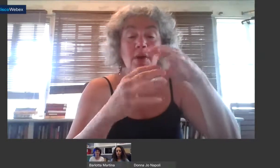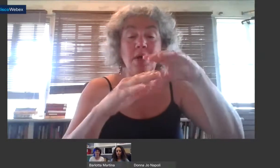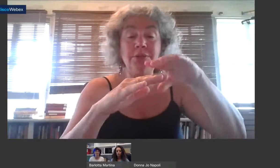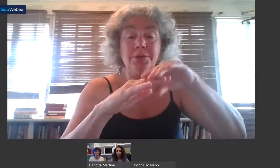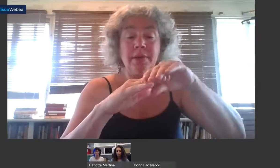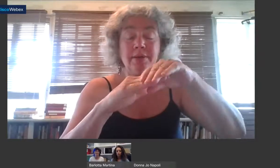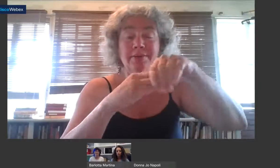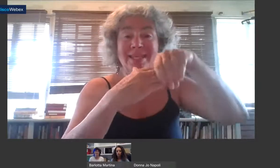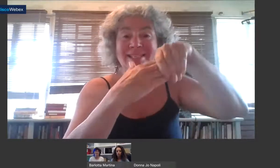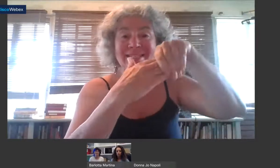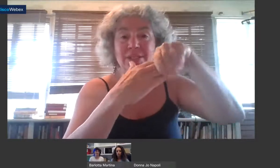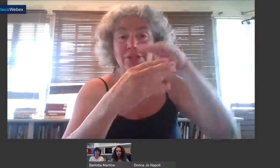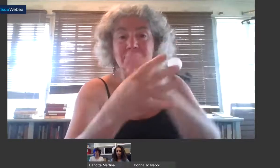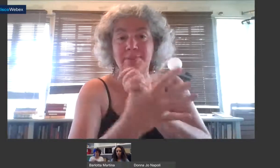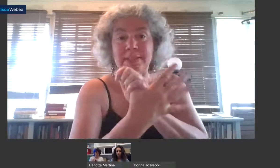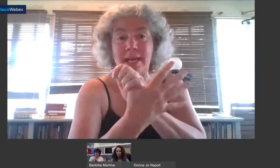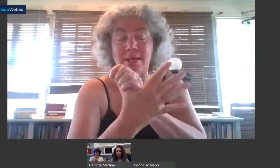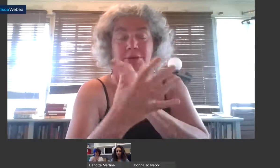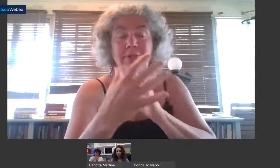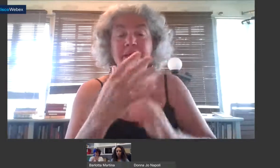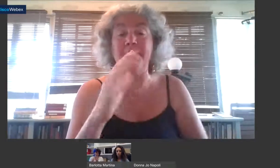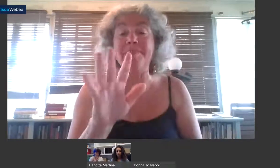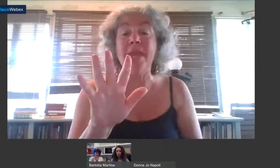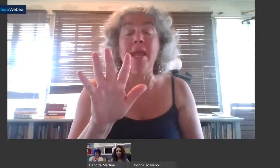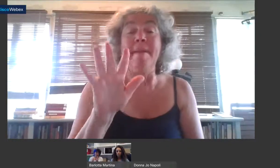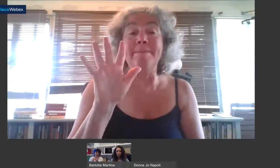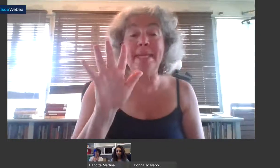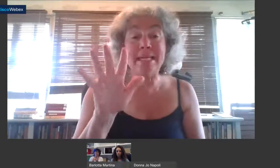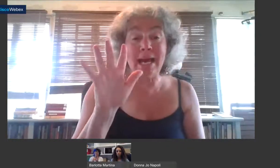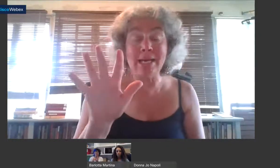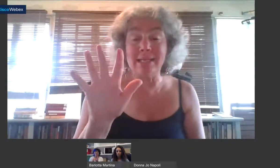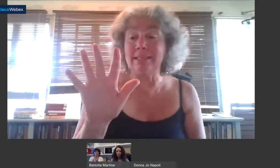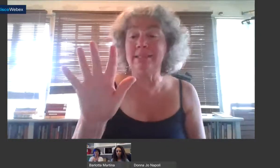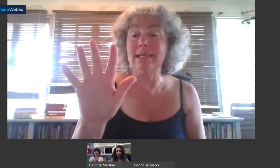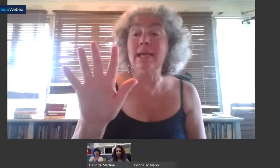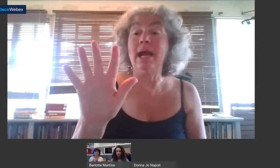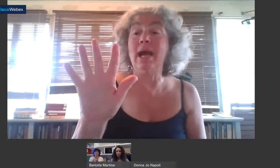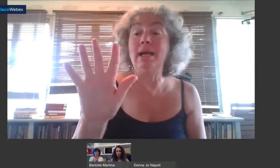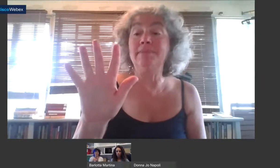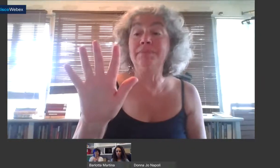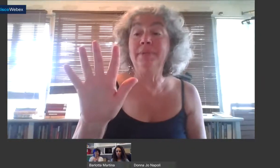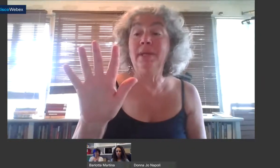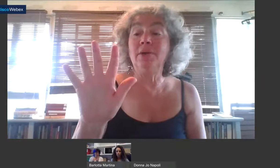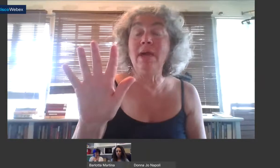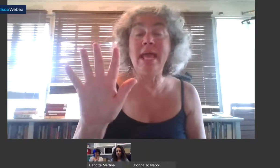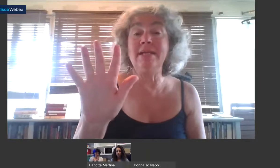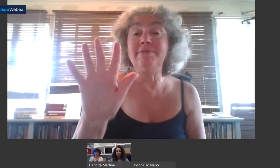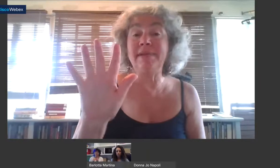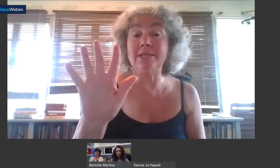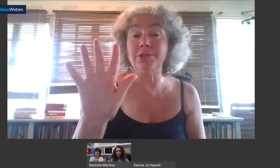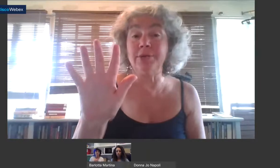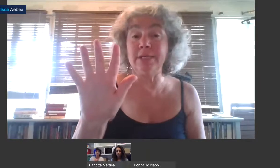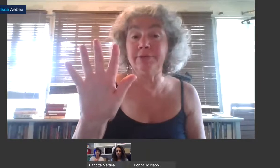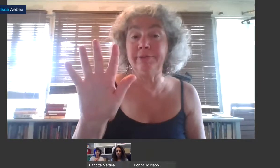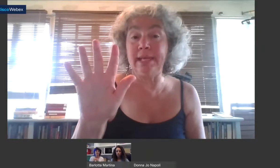on these digits, but not on your thumb, because go ahead and flex your